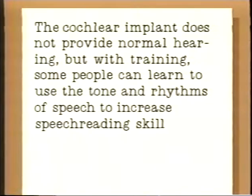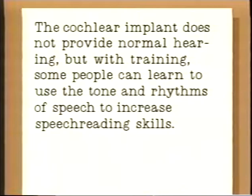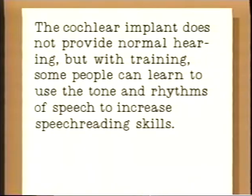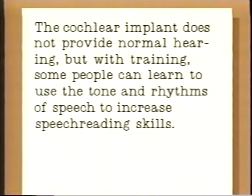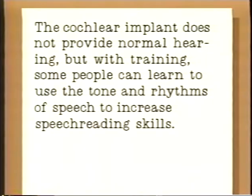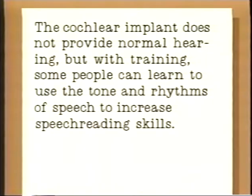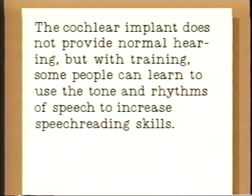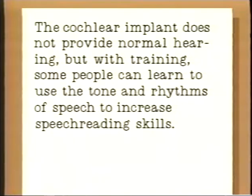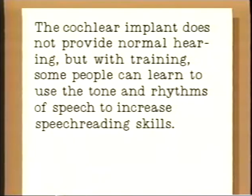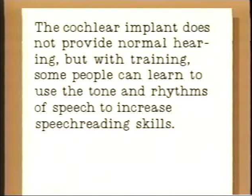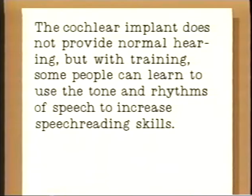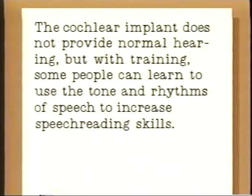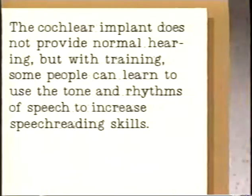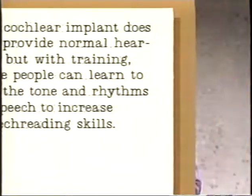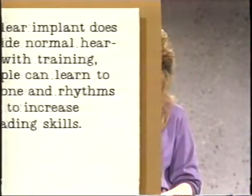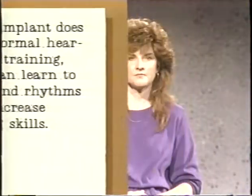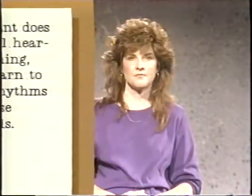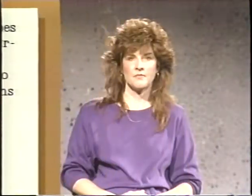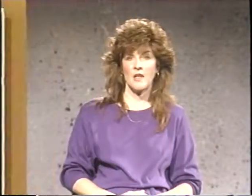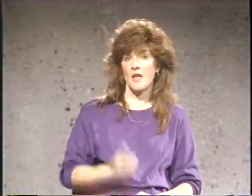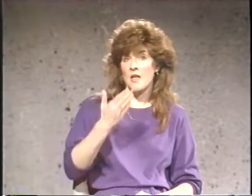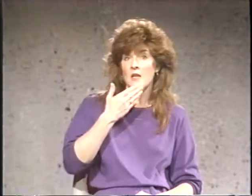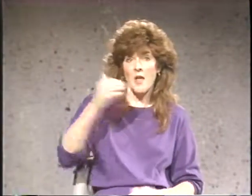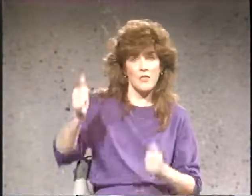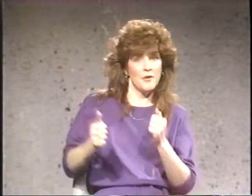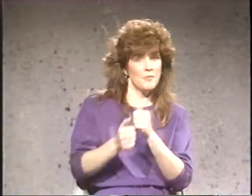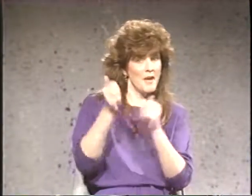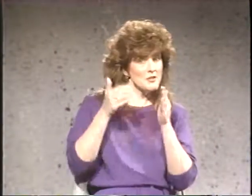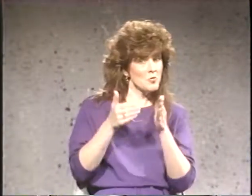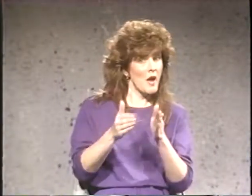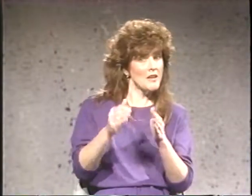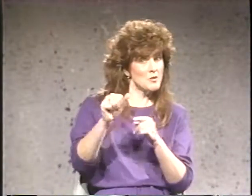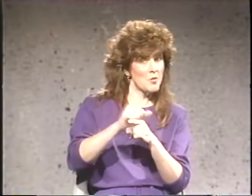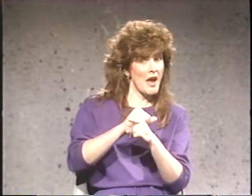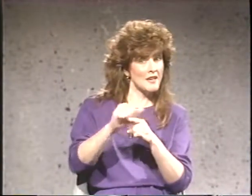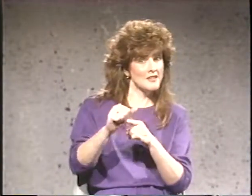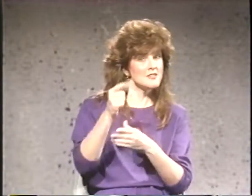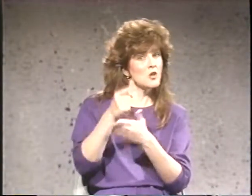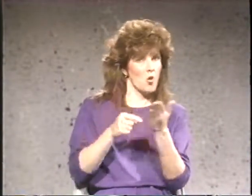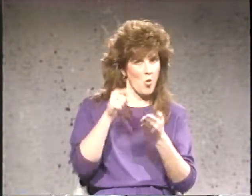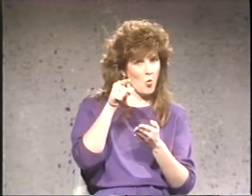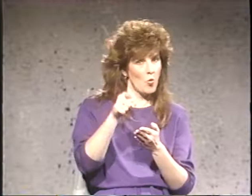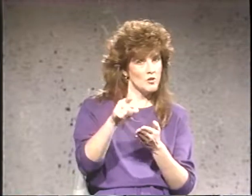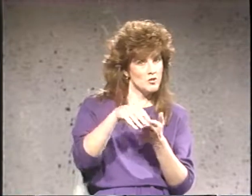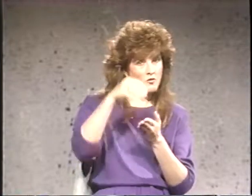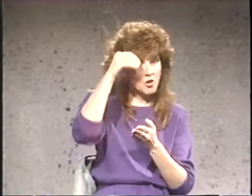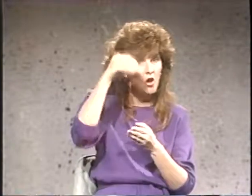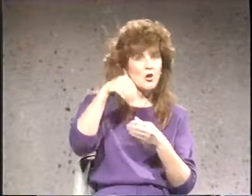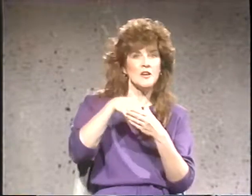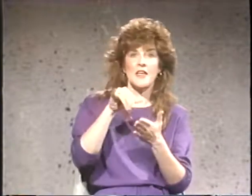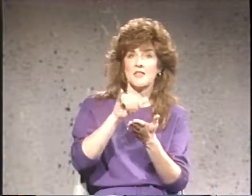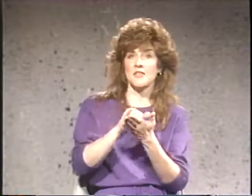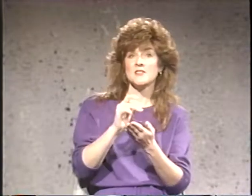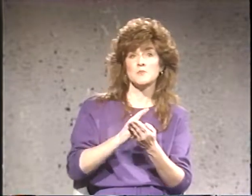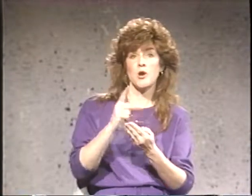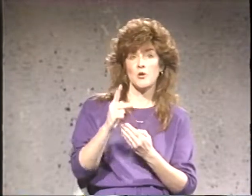The best way to practice what you've learned in this